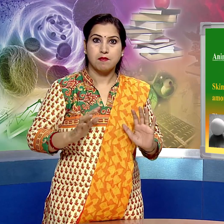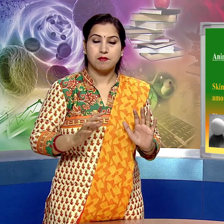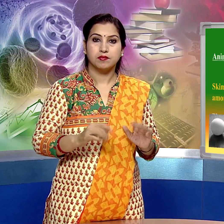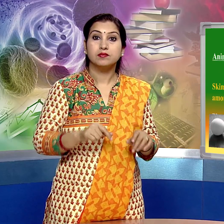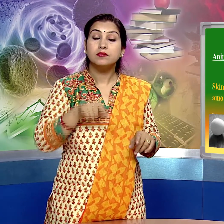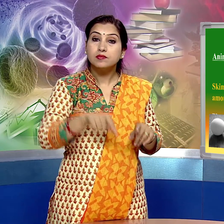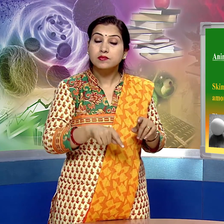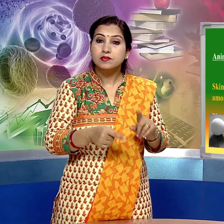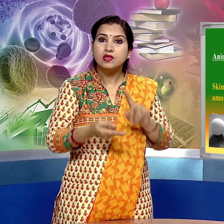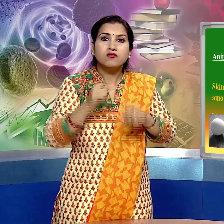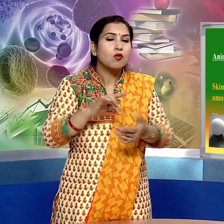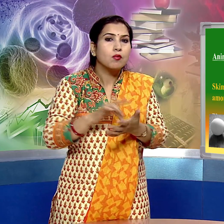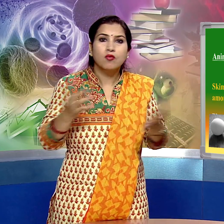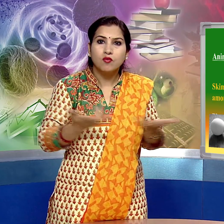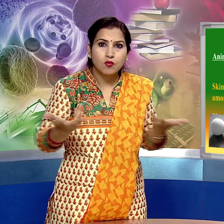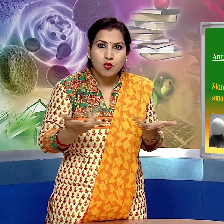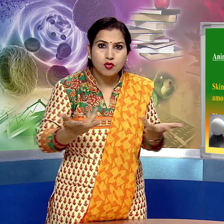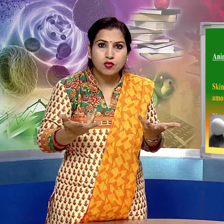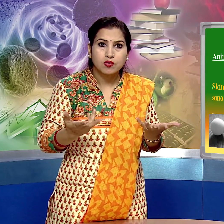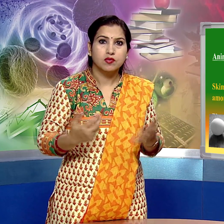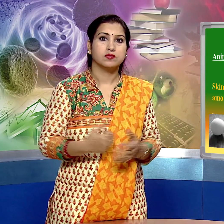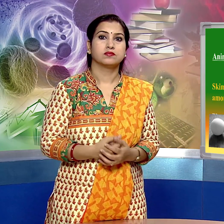Food sources of fats and oils are,